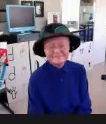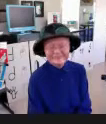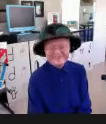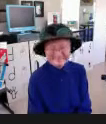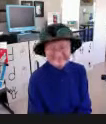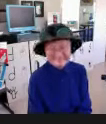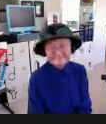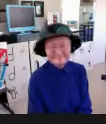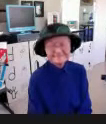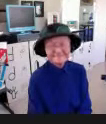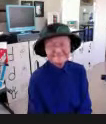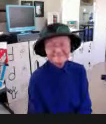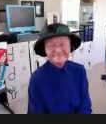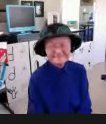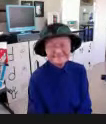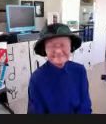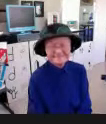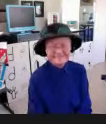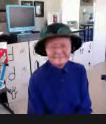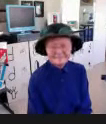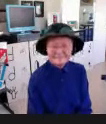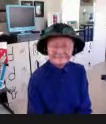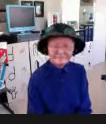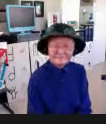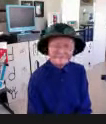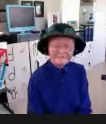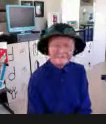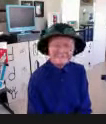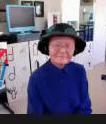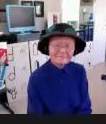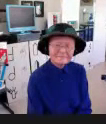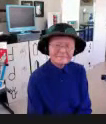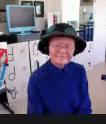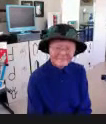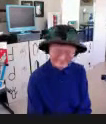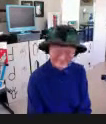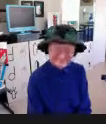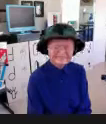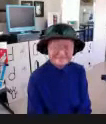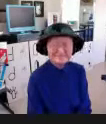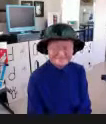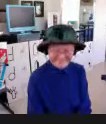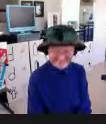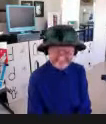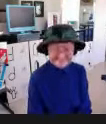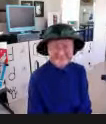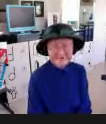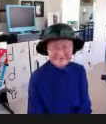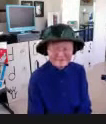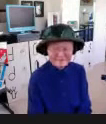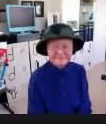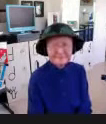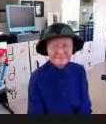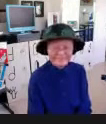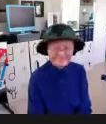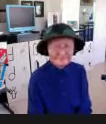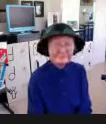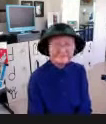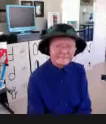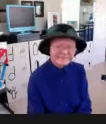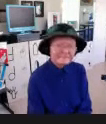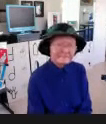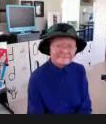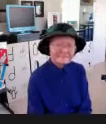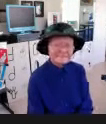Denmark both say the equivalent of in English 4 and 20 instead of 24. So they're just following the spoken language